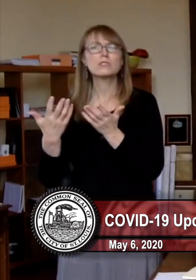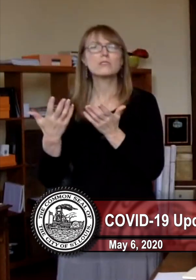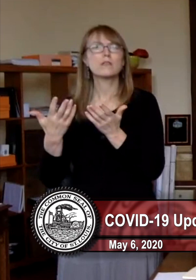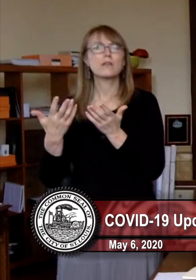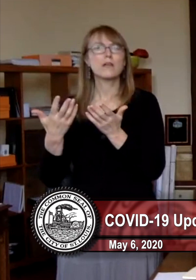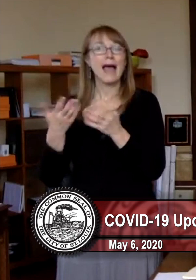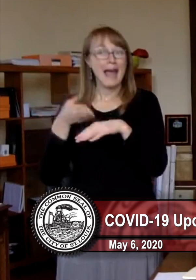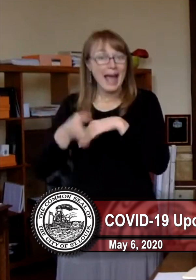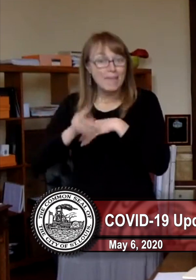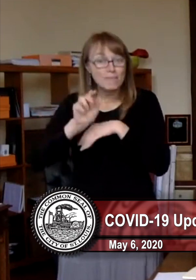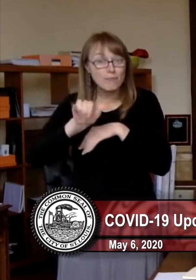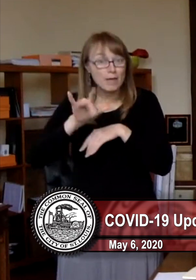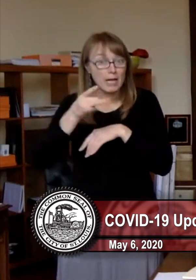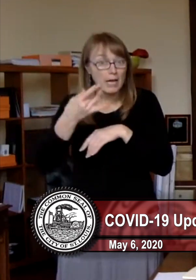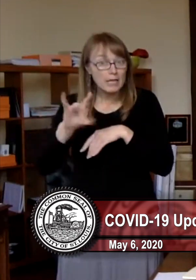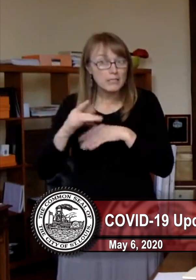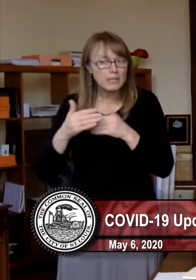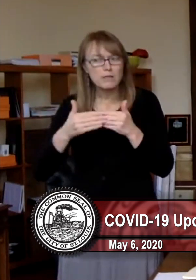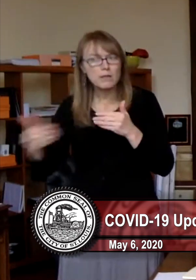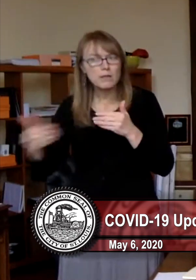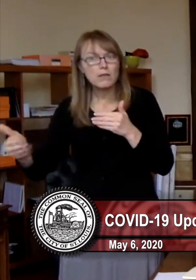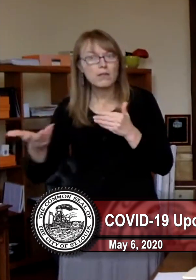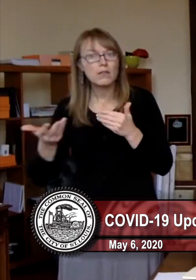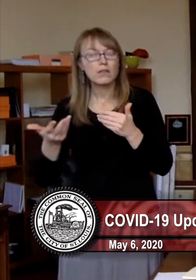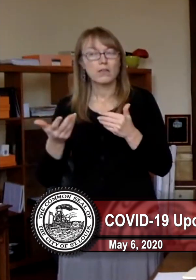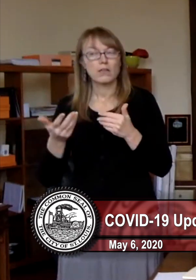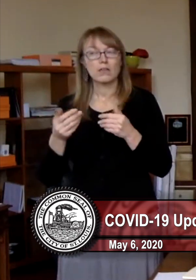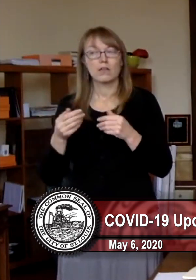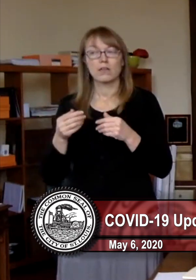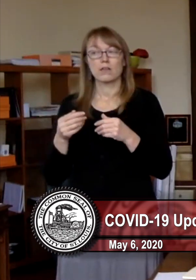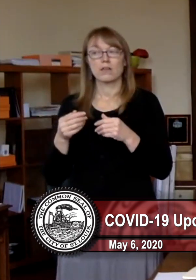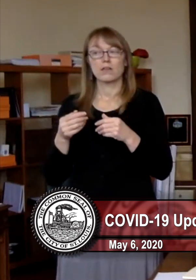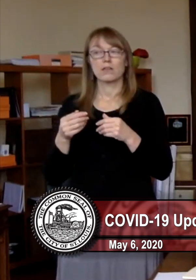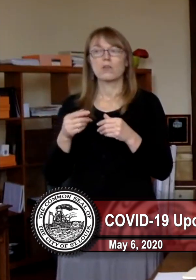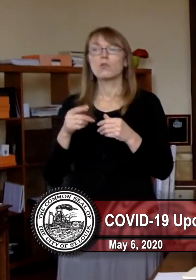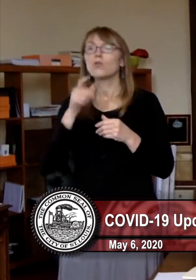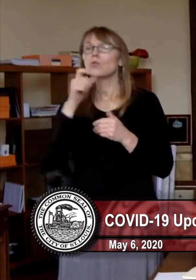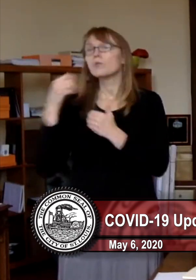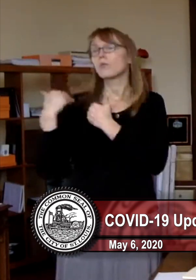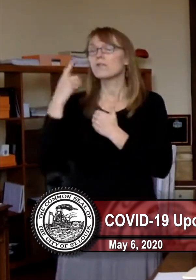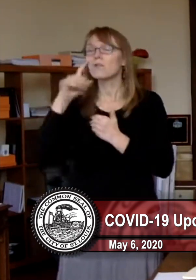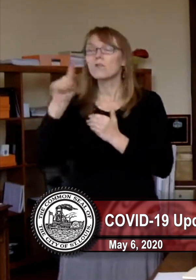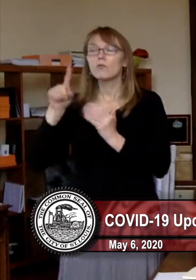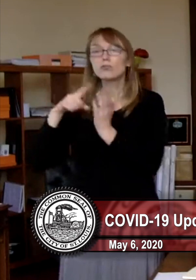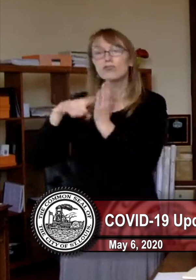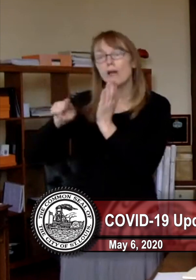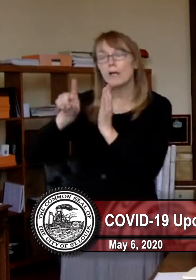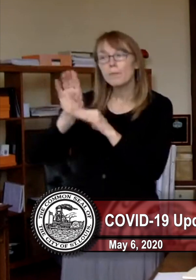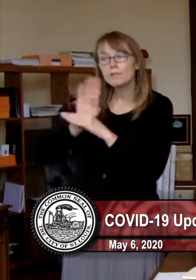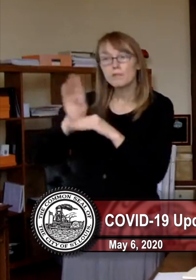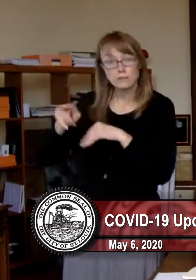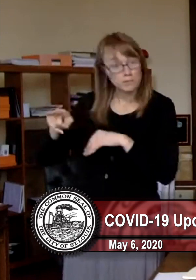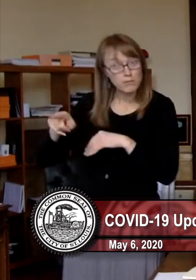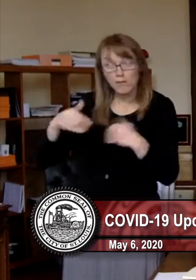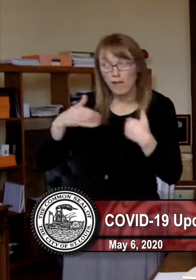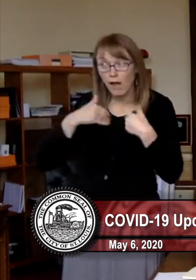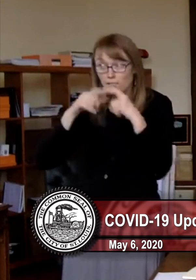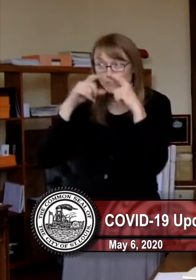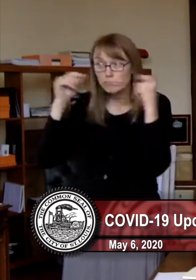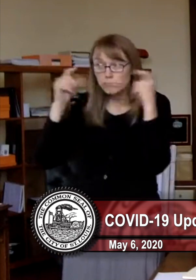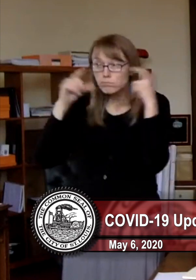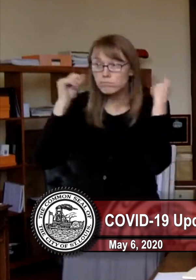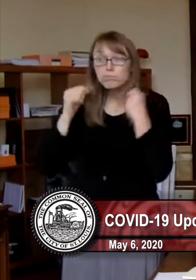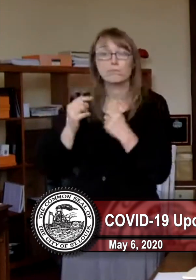ensuring that everyone is wearing the PPE businesses and is wearing masks? Well, the requirement will be,